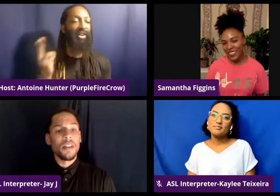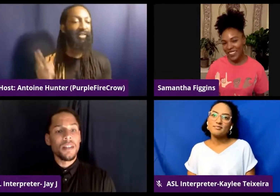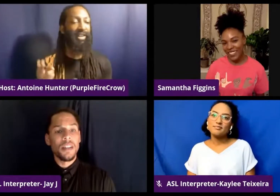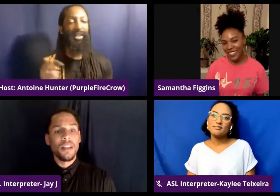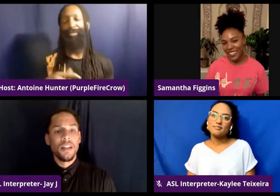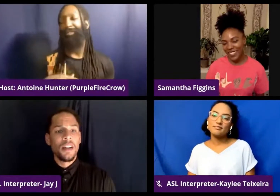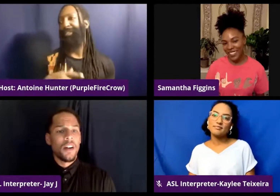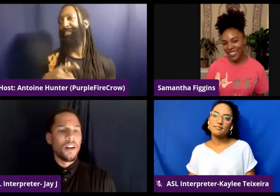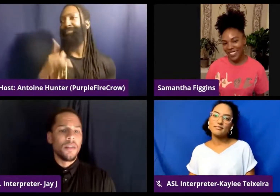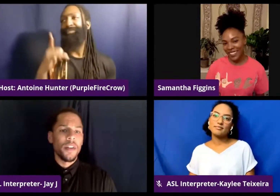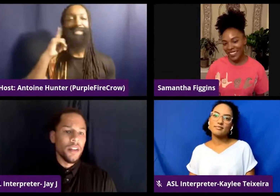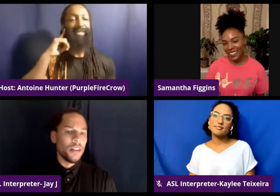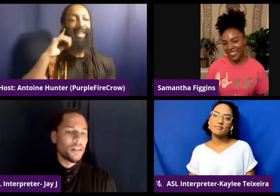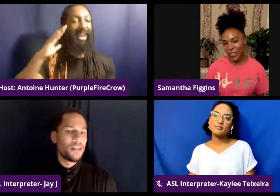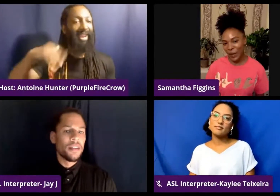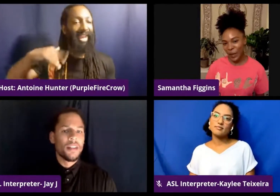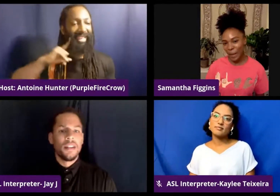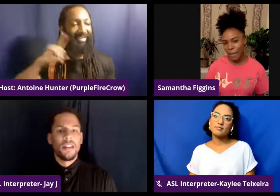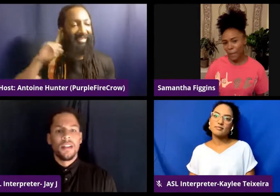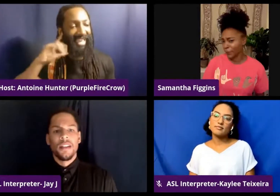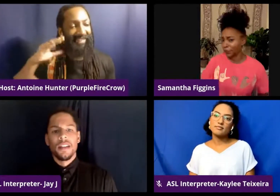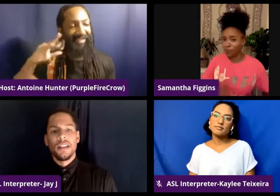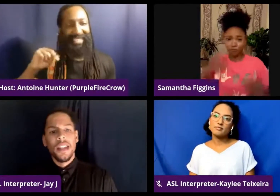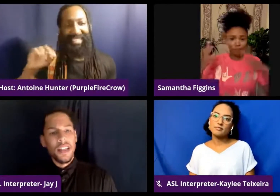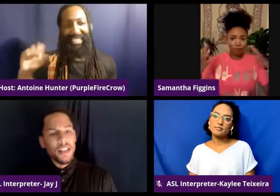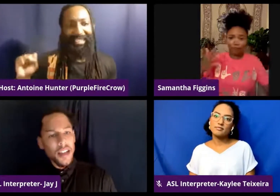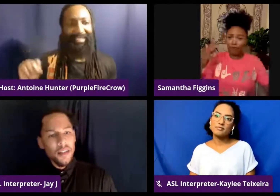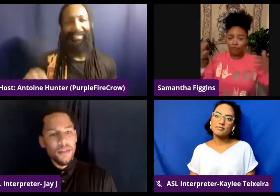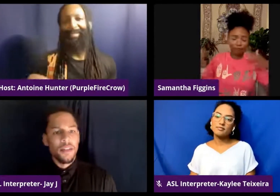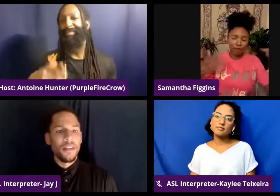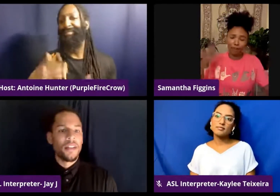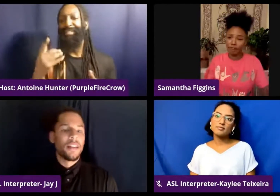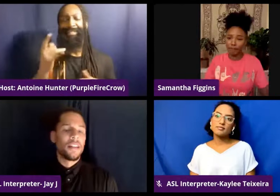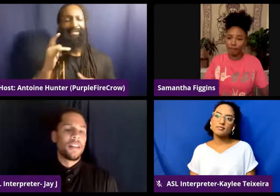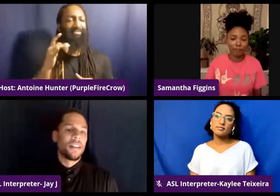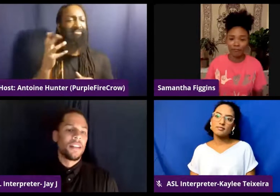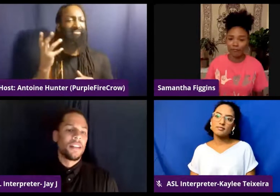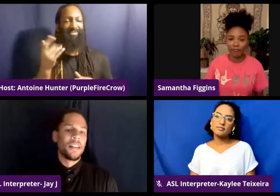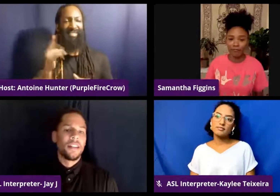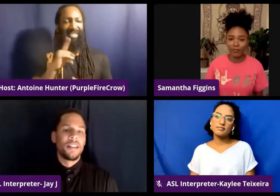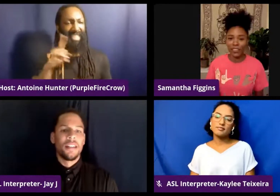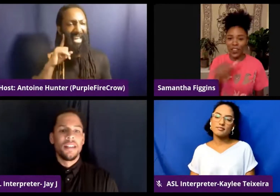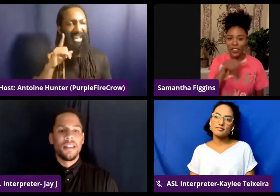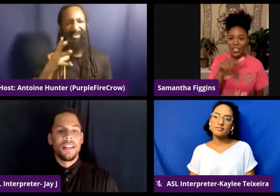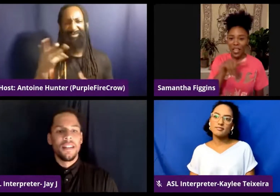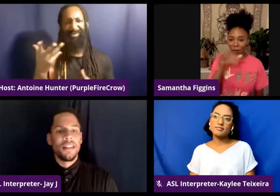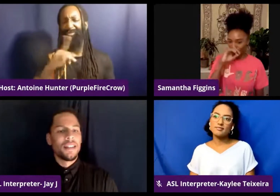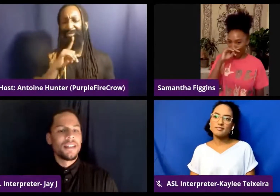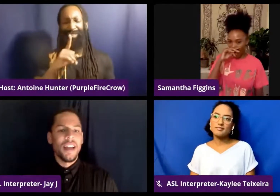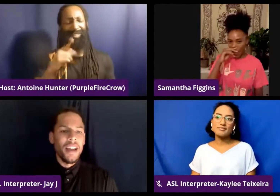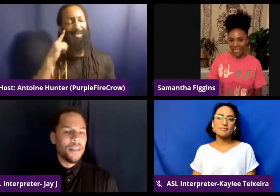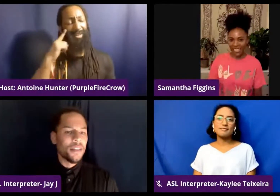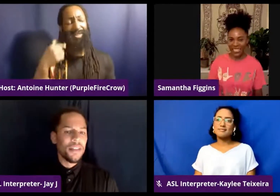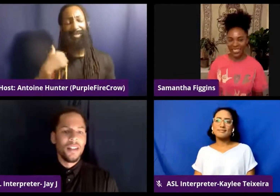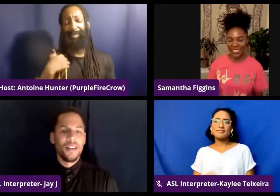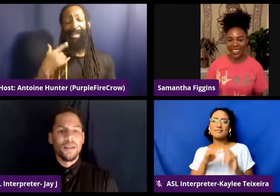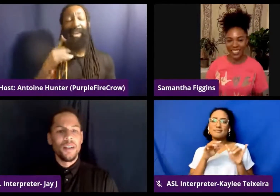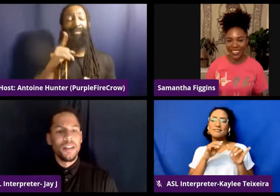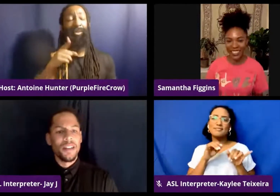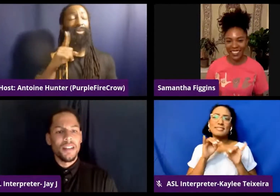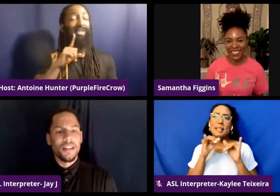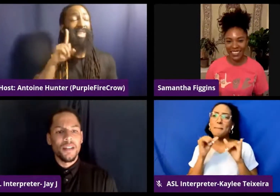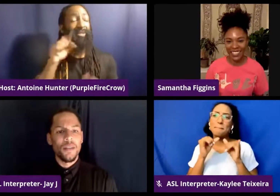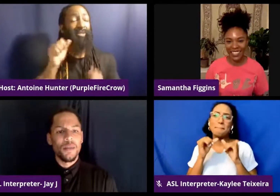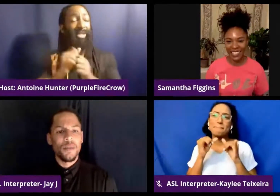You know, honestly, hard of hearing, late deaf. It's all the same. Yeah,